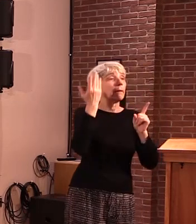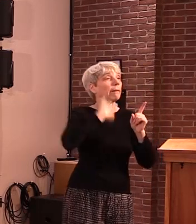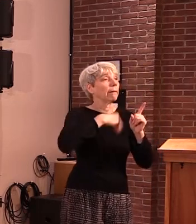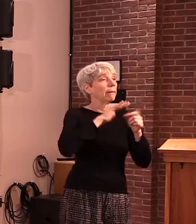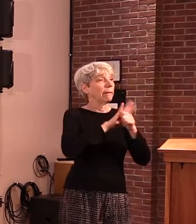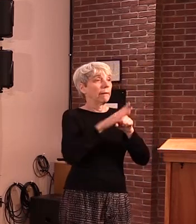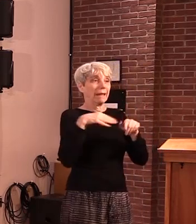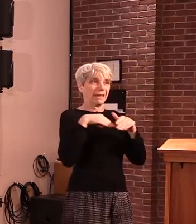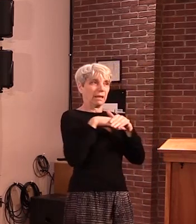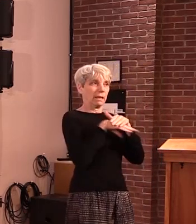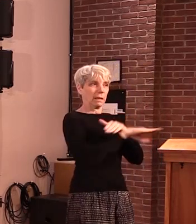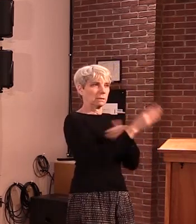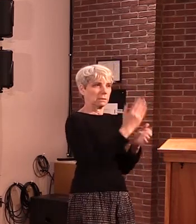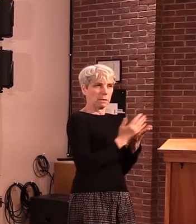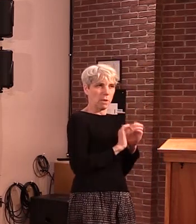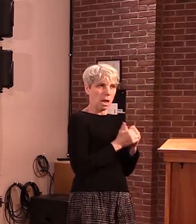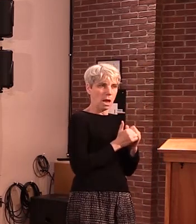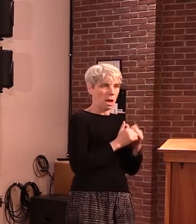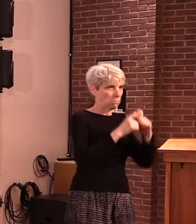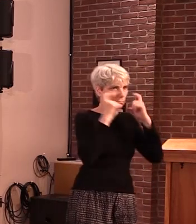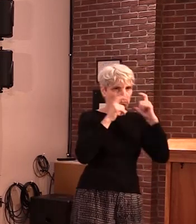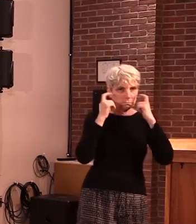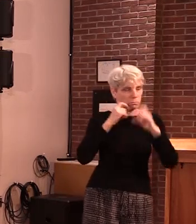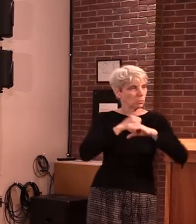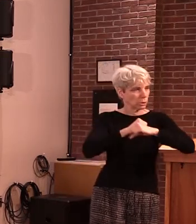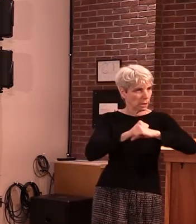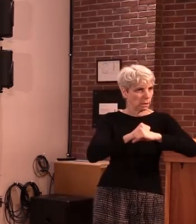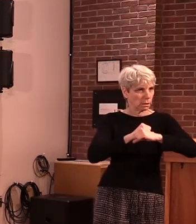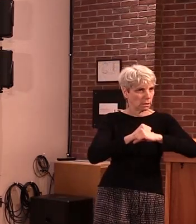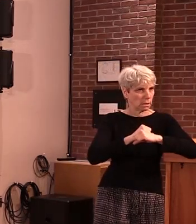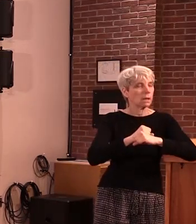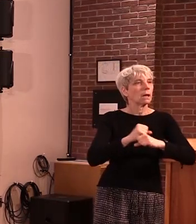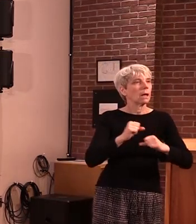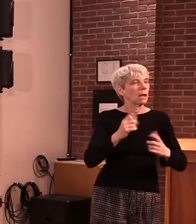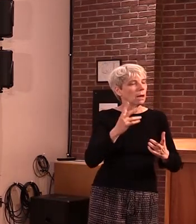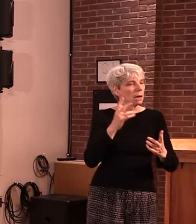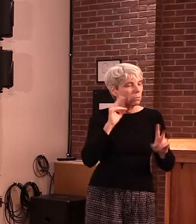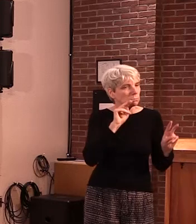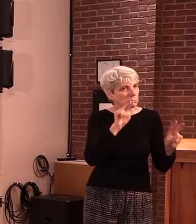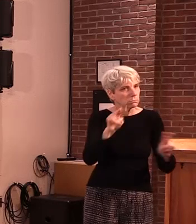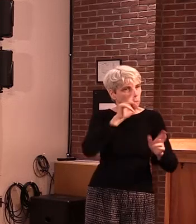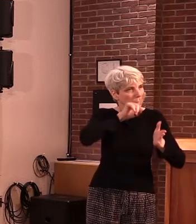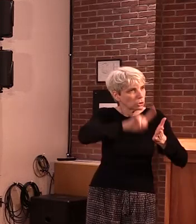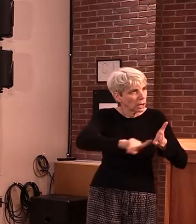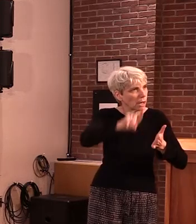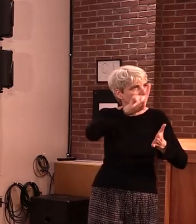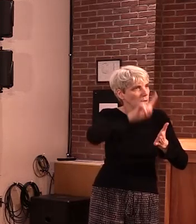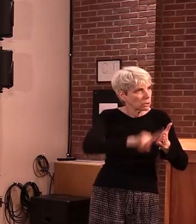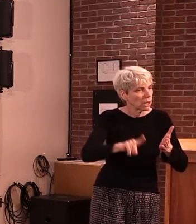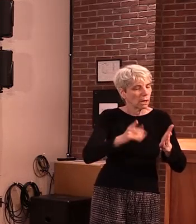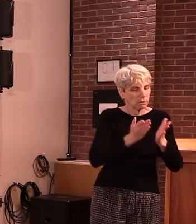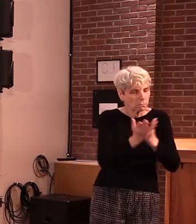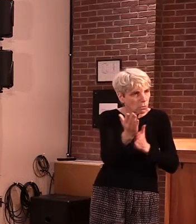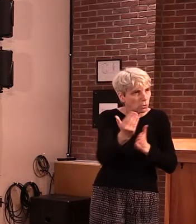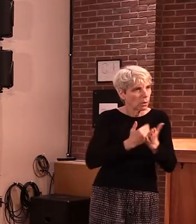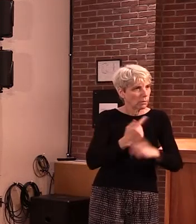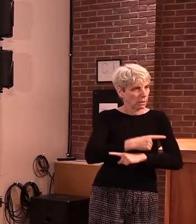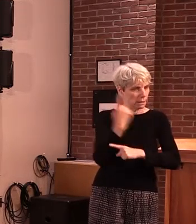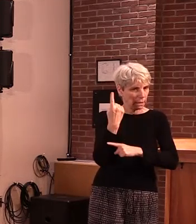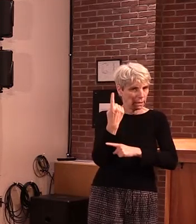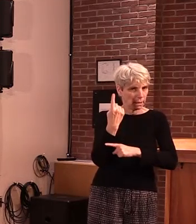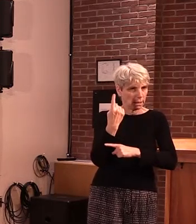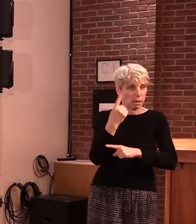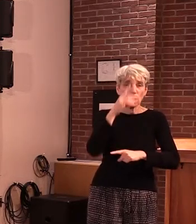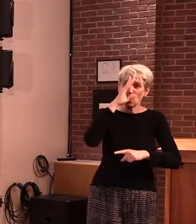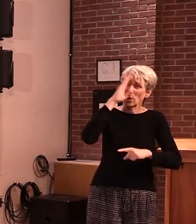And provisions to manage symptomatic students and staff during the school day. These plans acknowledge we will likely have positive